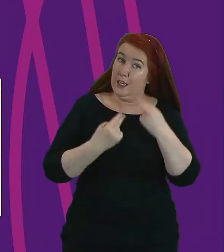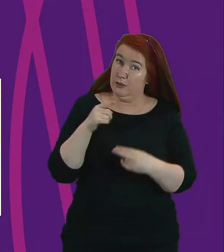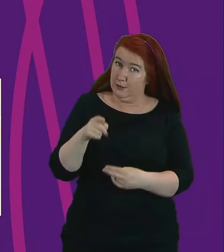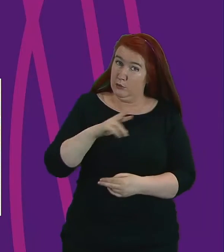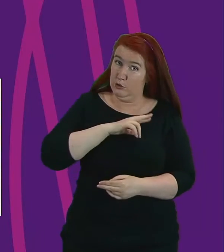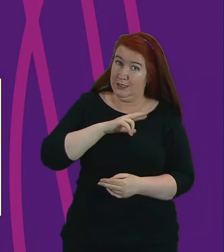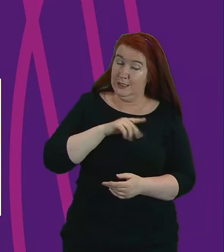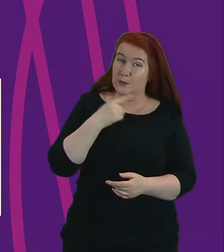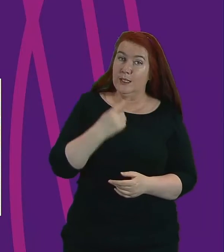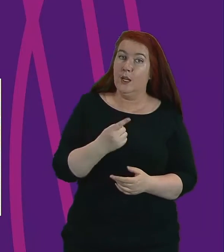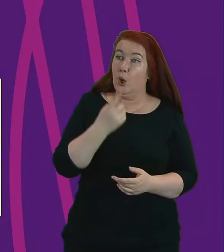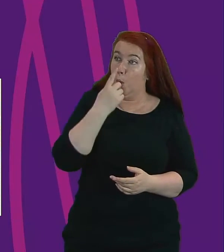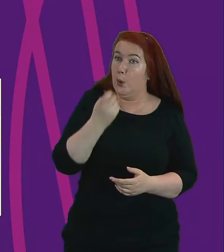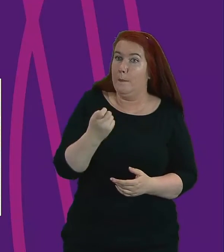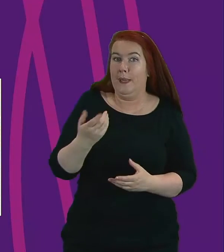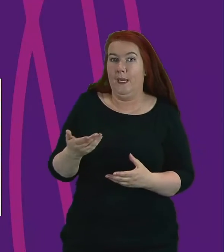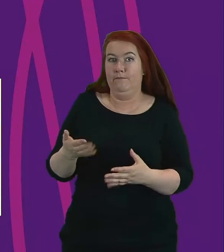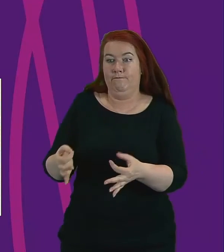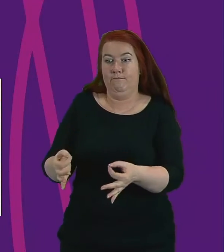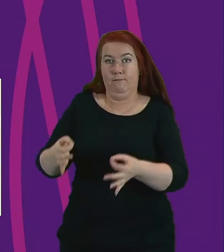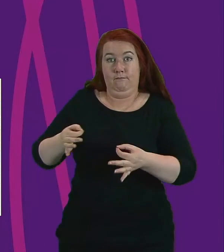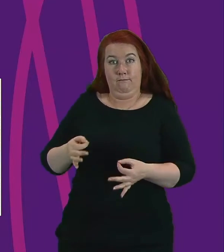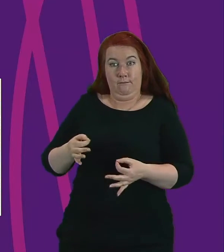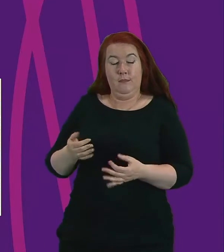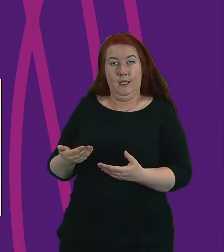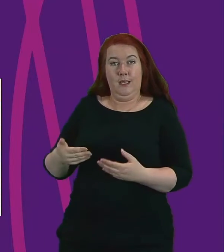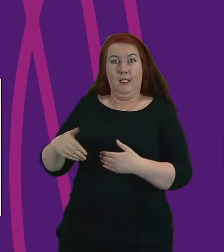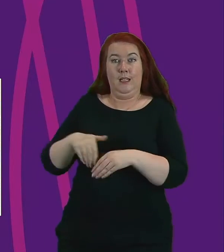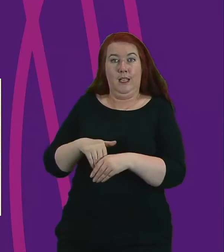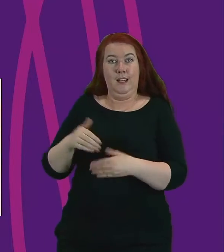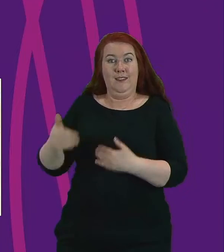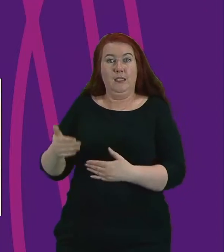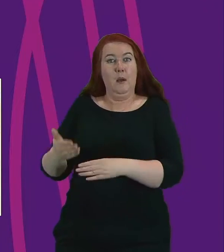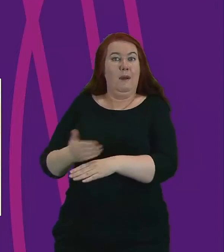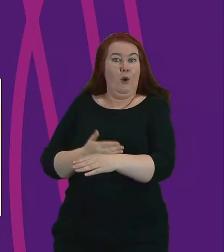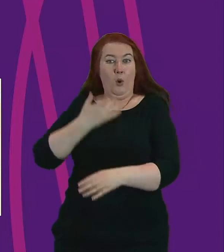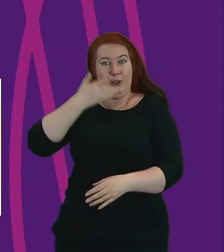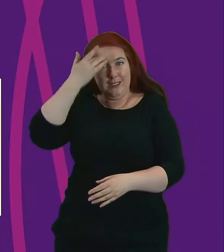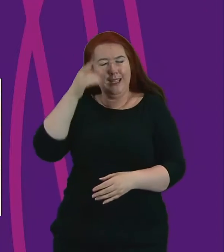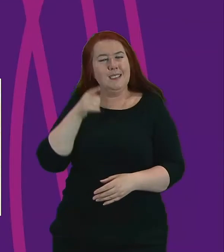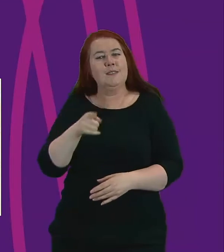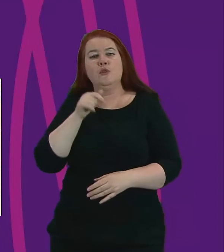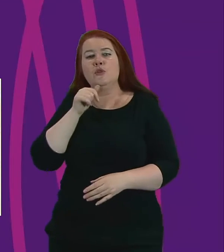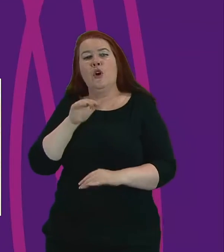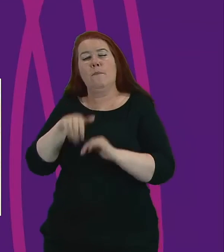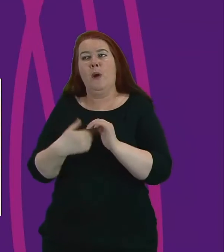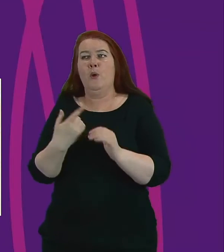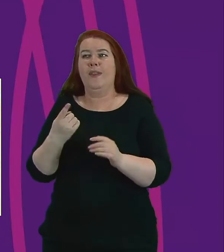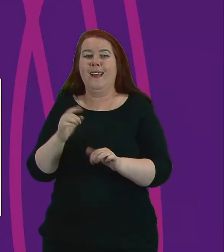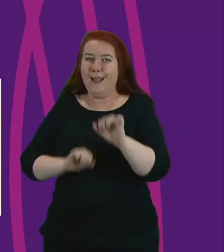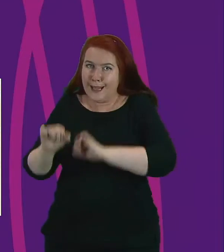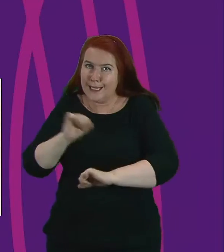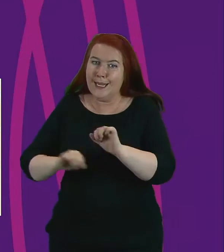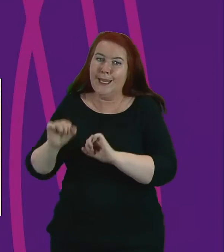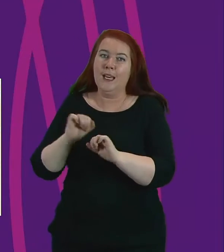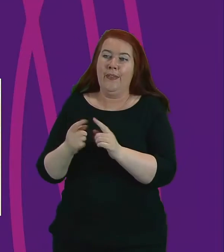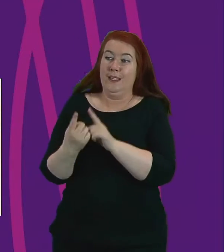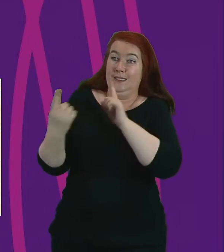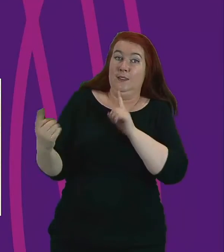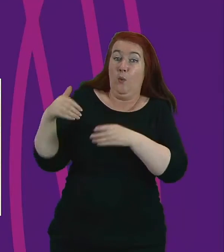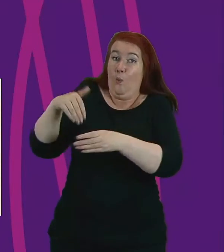could somehow, could they be brought forward in advance of hotels, is not about necessarily the cleaning and the distancing within